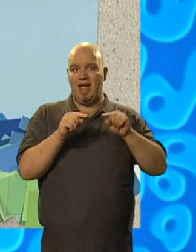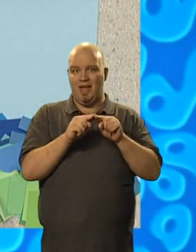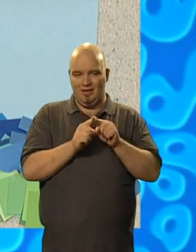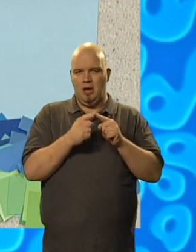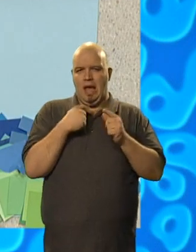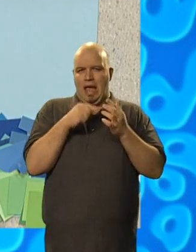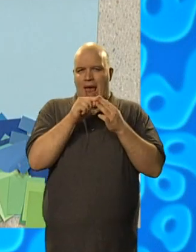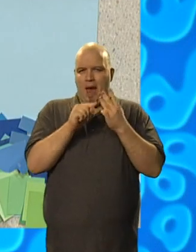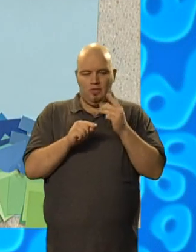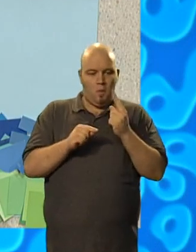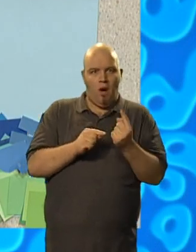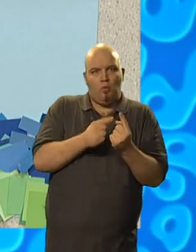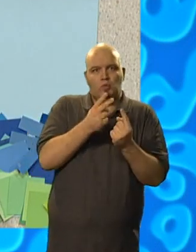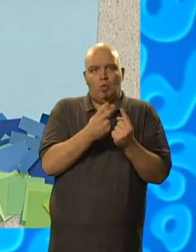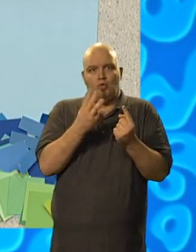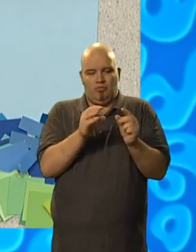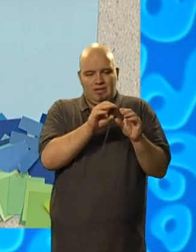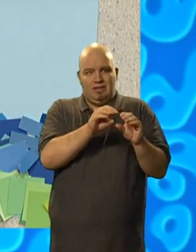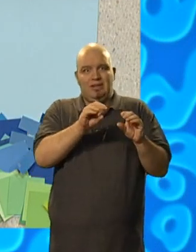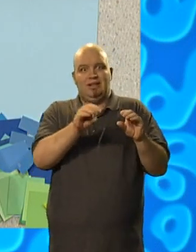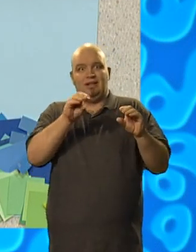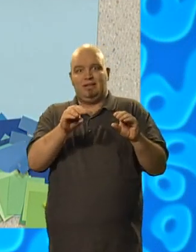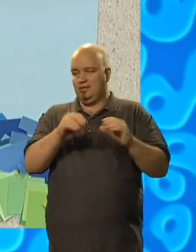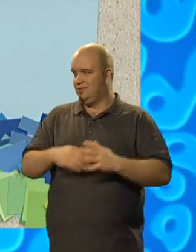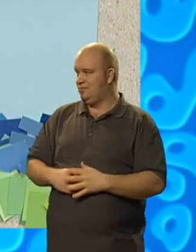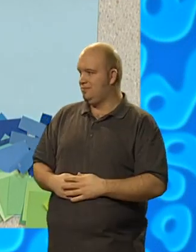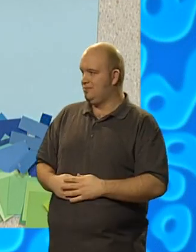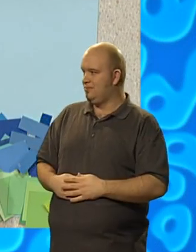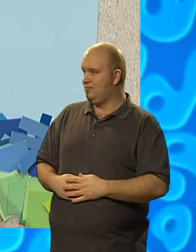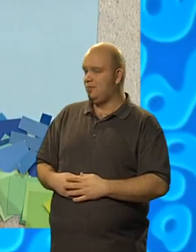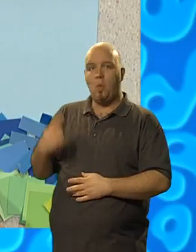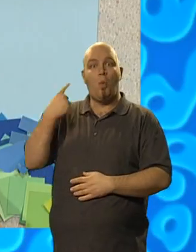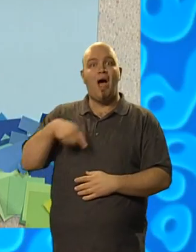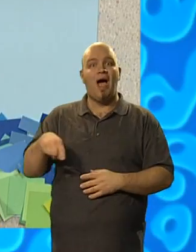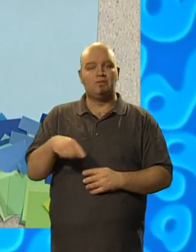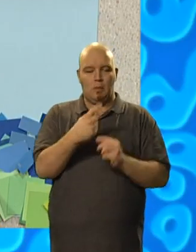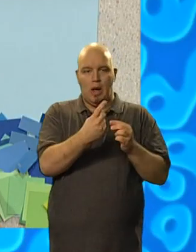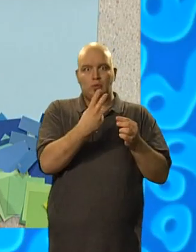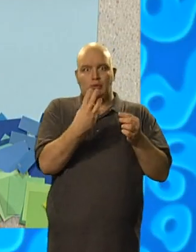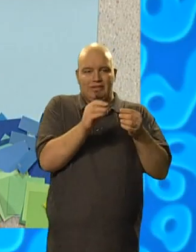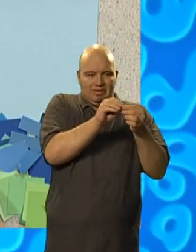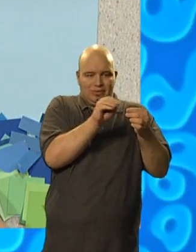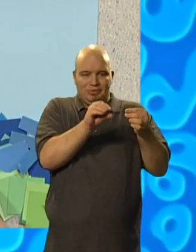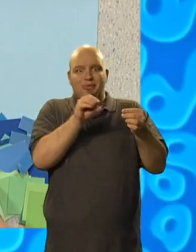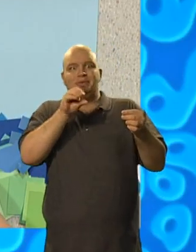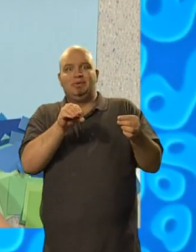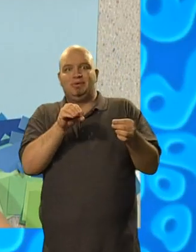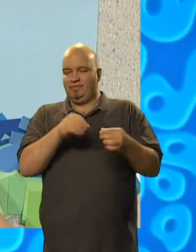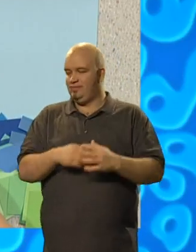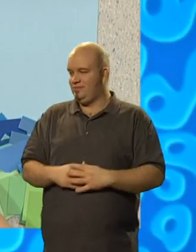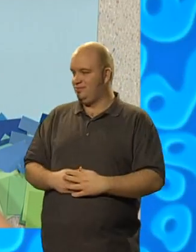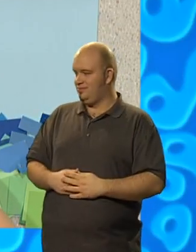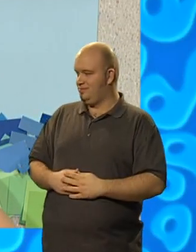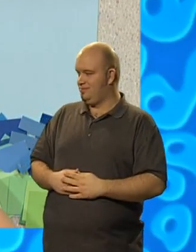Let's count them. 1, 2, 3. White squares. 1, 2,